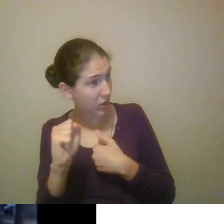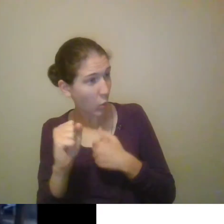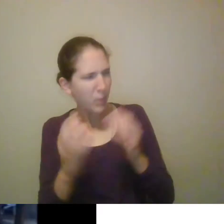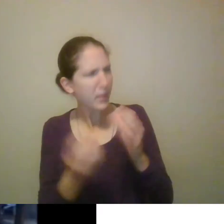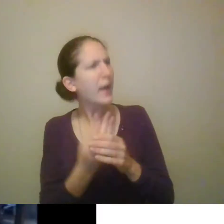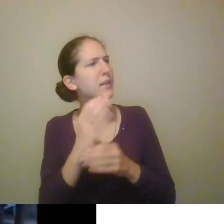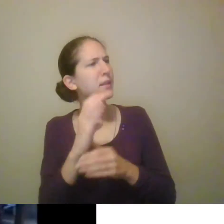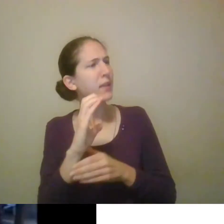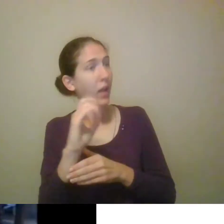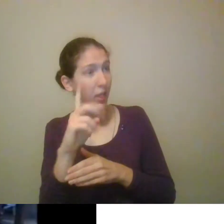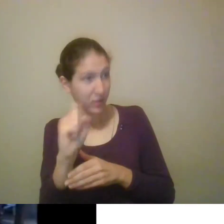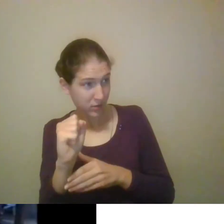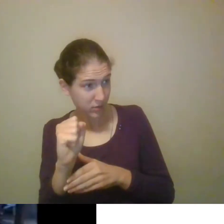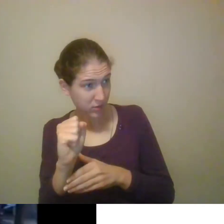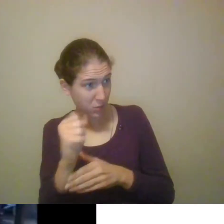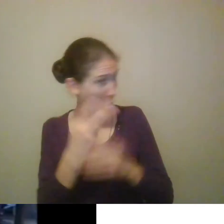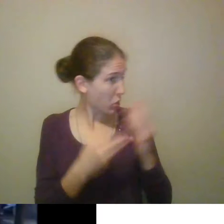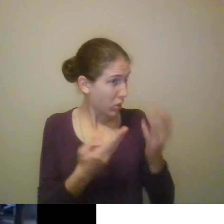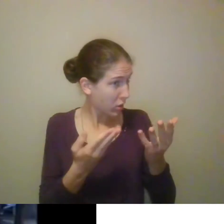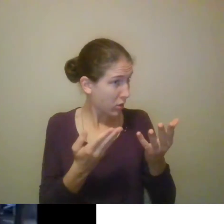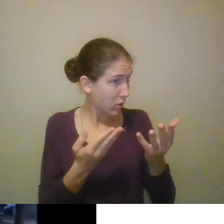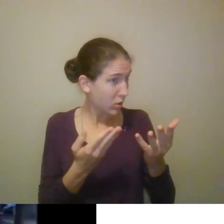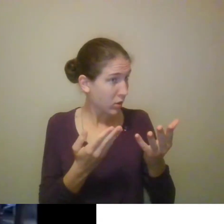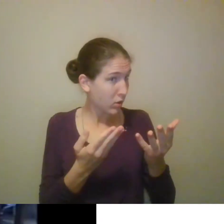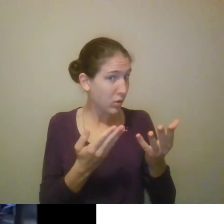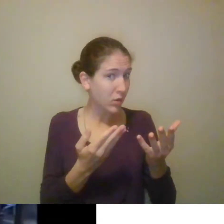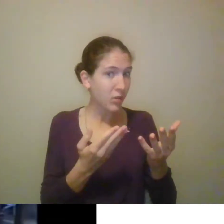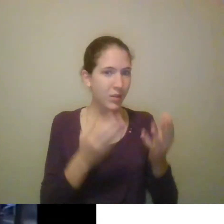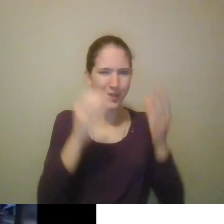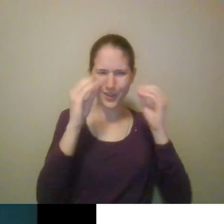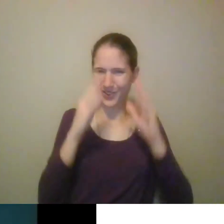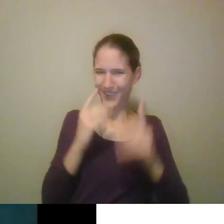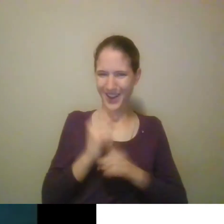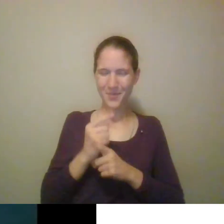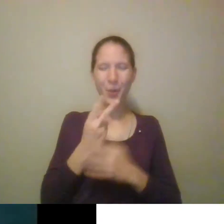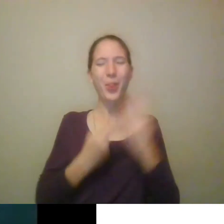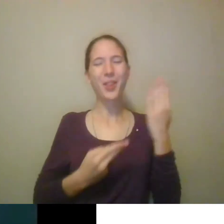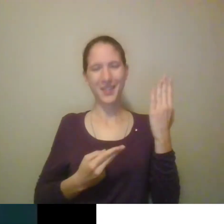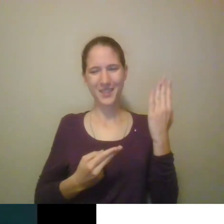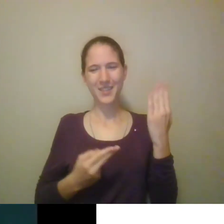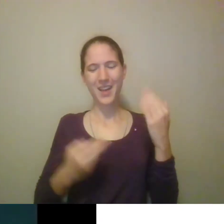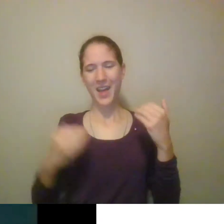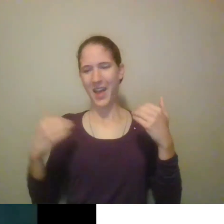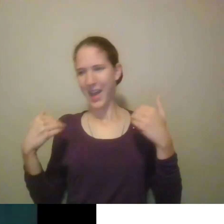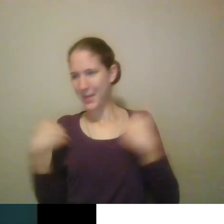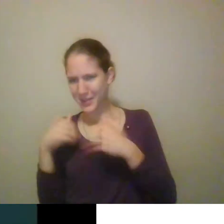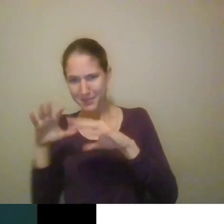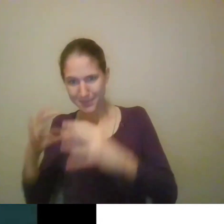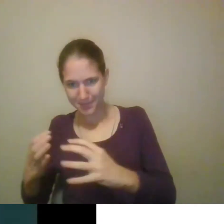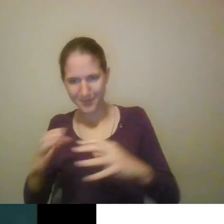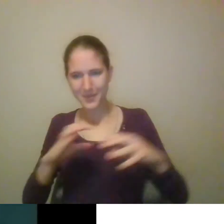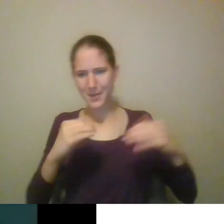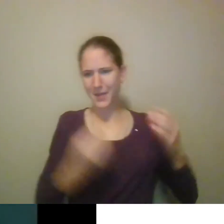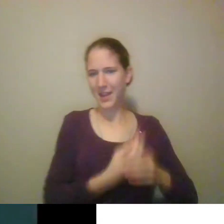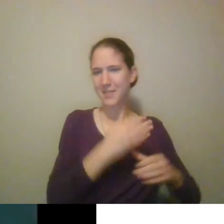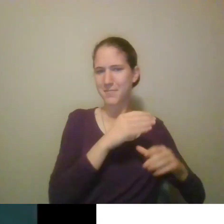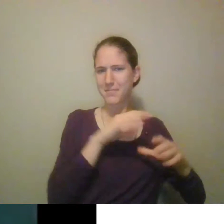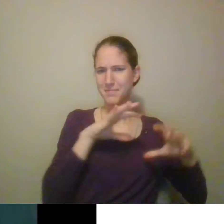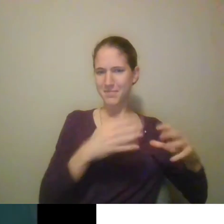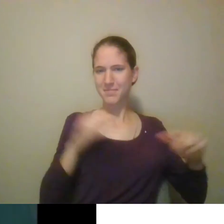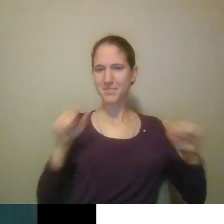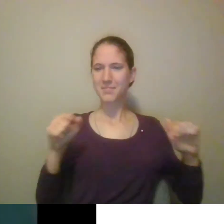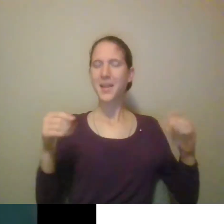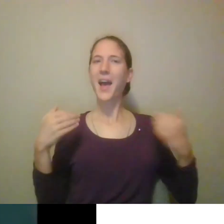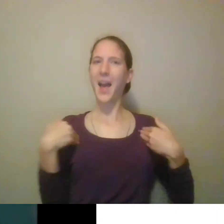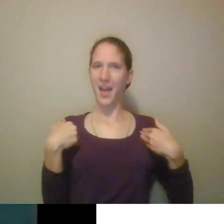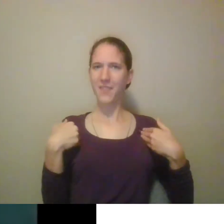Okay. Is it both? It's both. All cells. Okay. All right, it's both. Right, you got it at the end. All cells